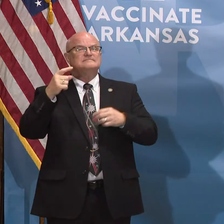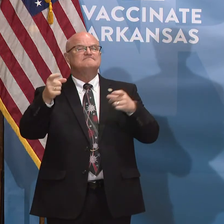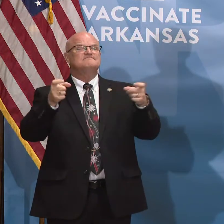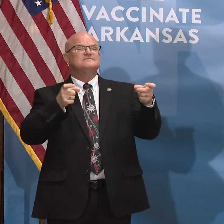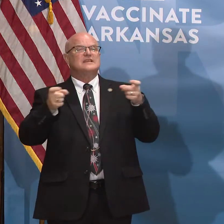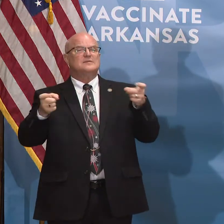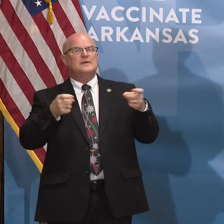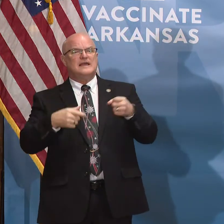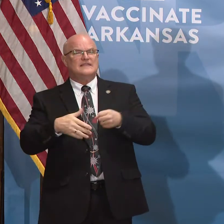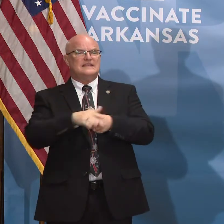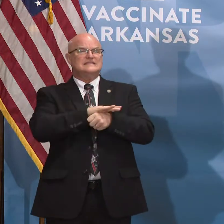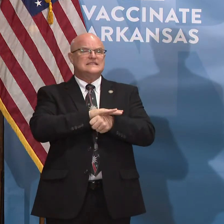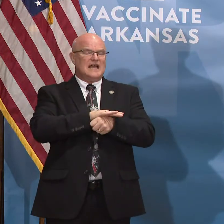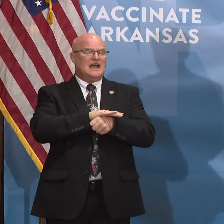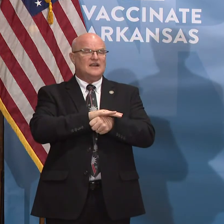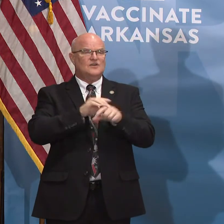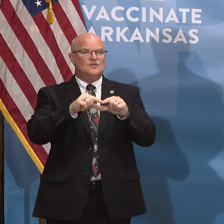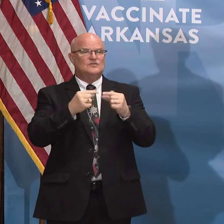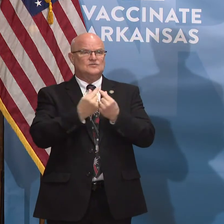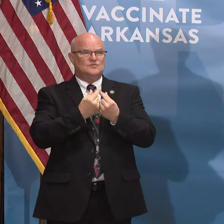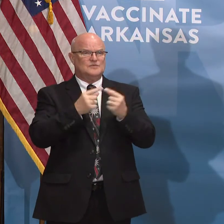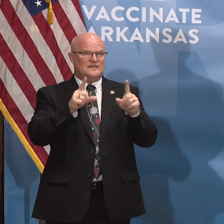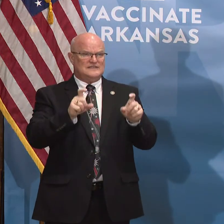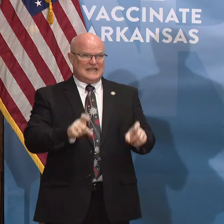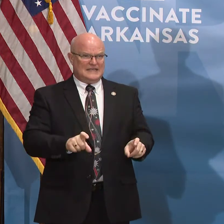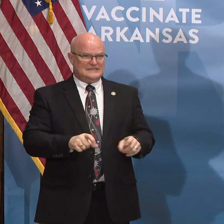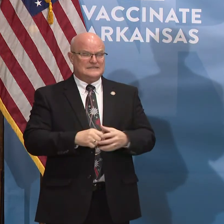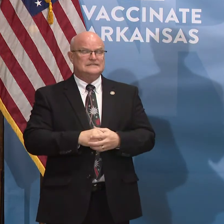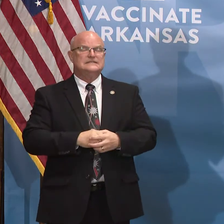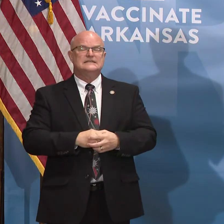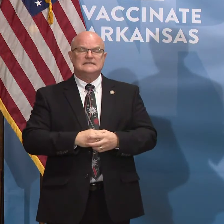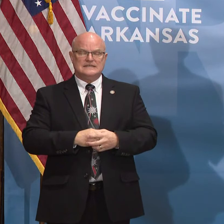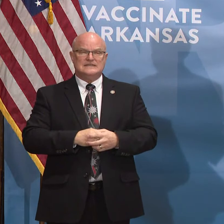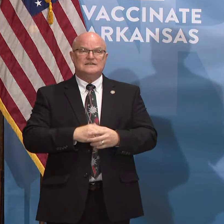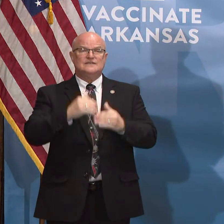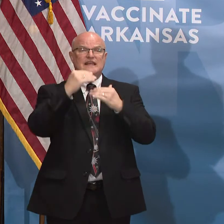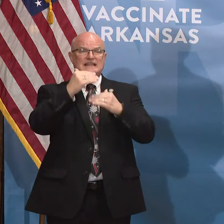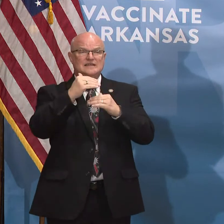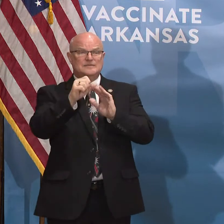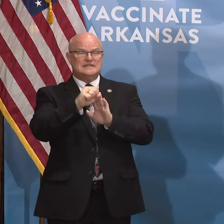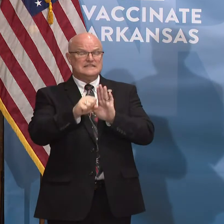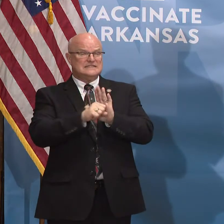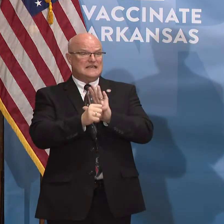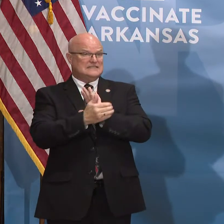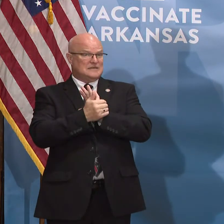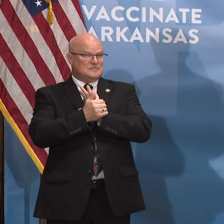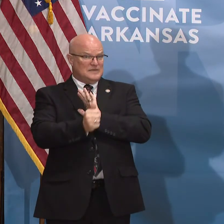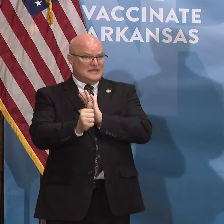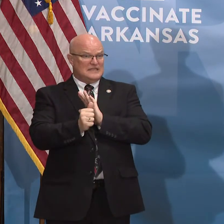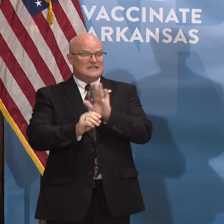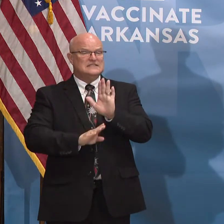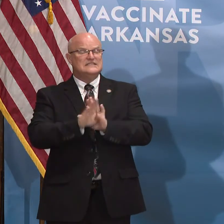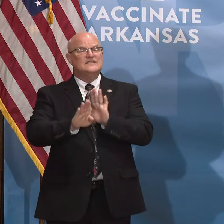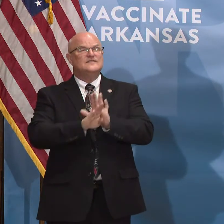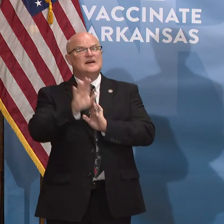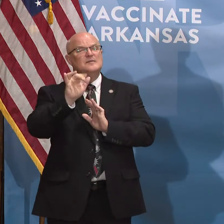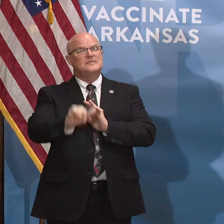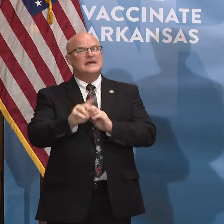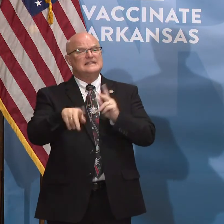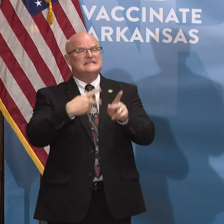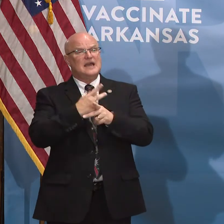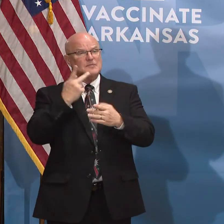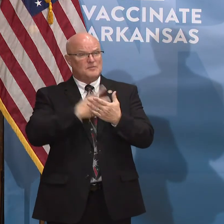commands the entire marketplace of tests. And so that limits the state's ability to develop those type